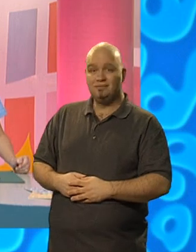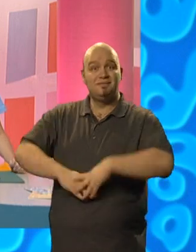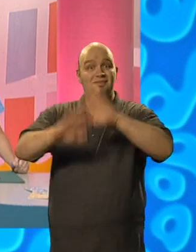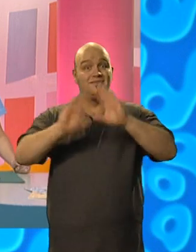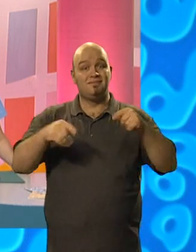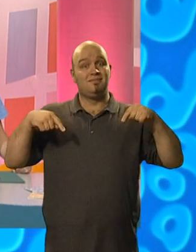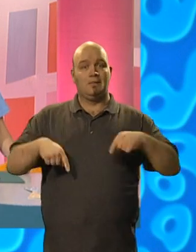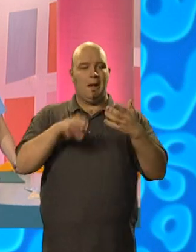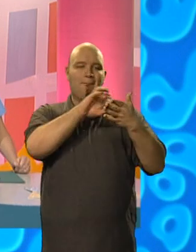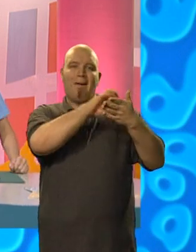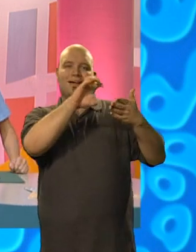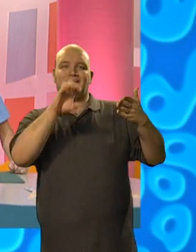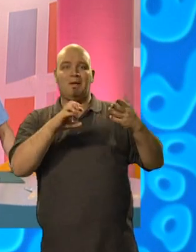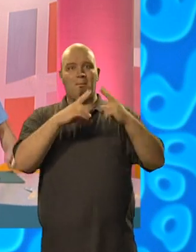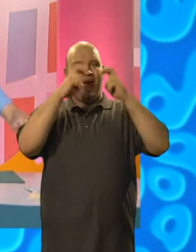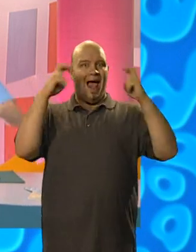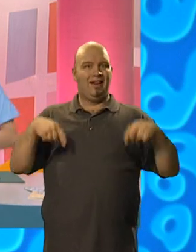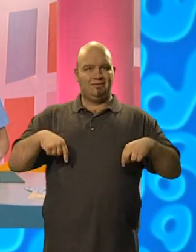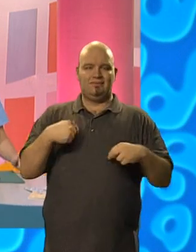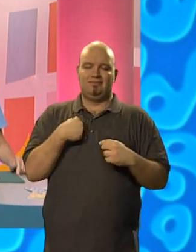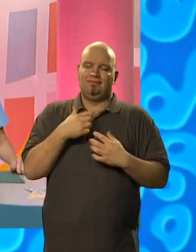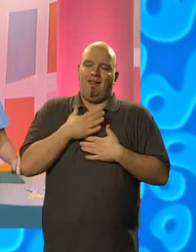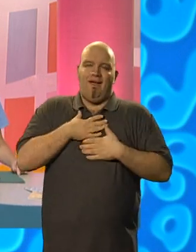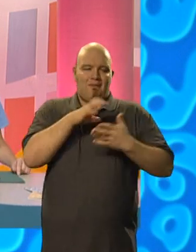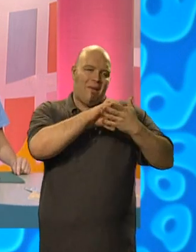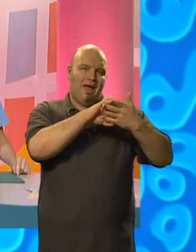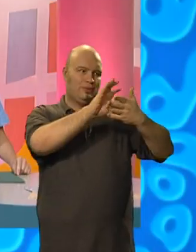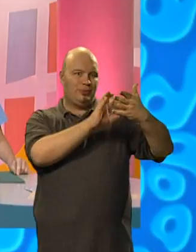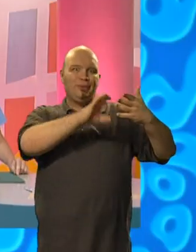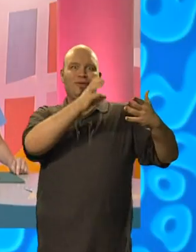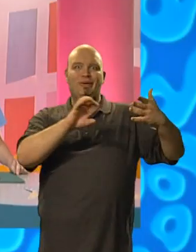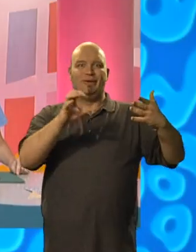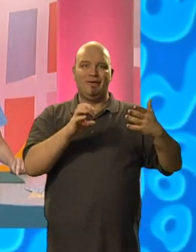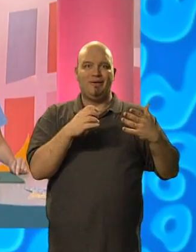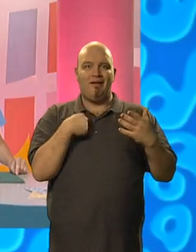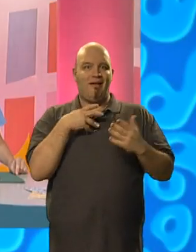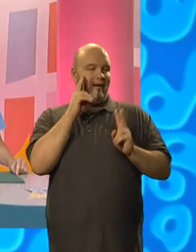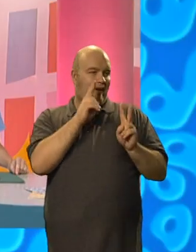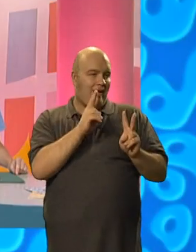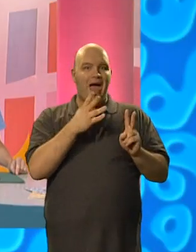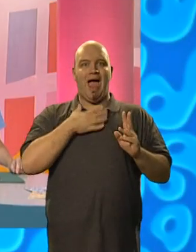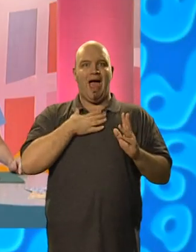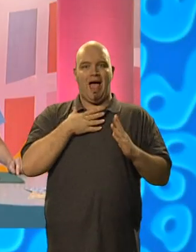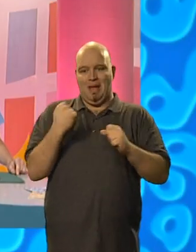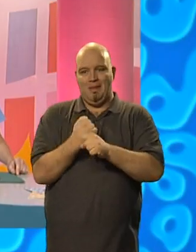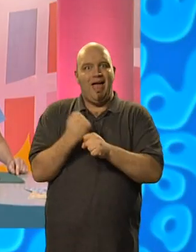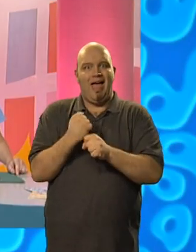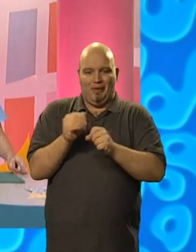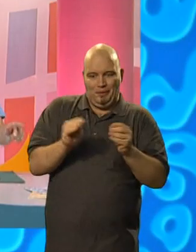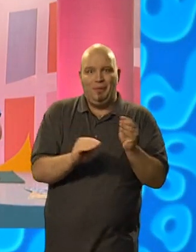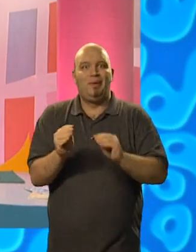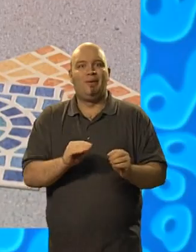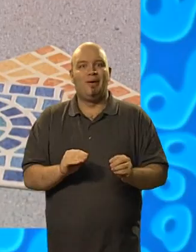Hello, Kirsten here, and this is Pattern Palace. Here are my patterns. I like patterns, I like looking at them, and I like making